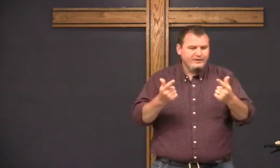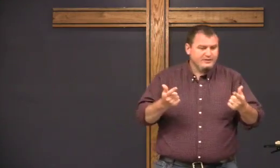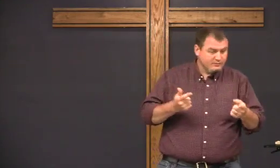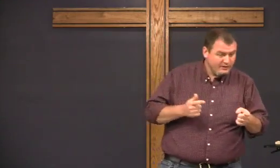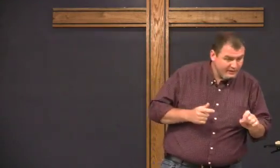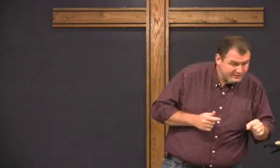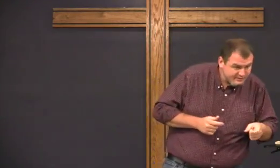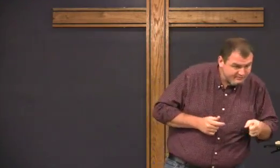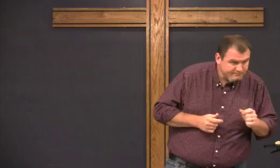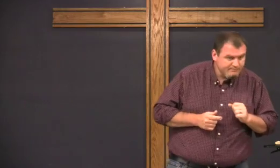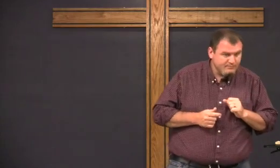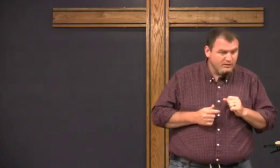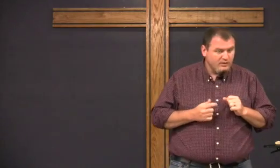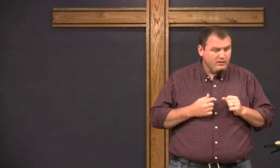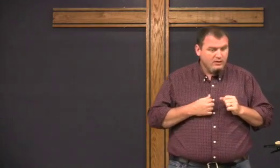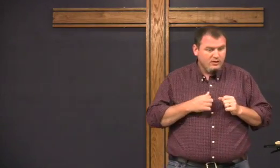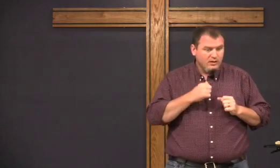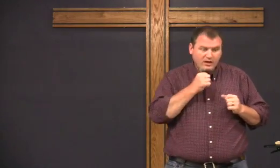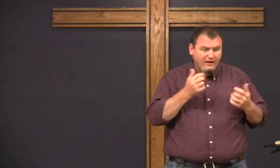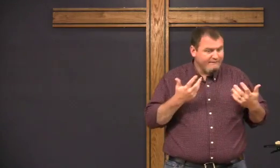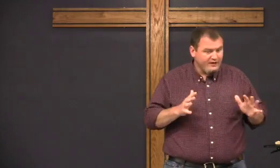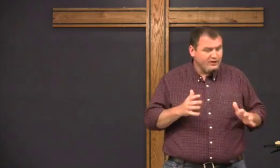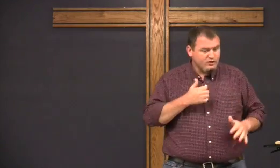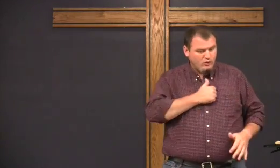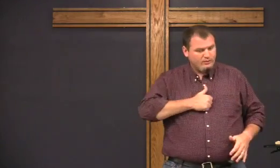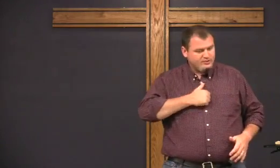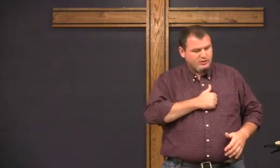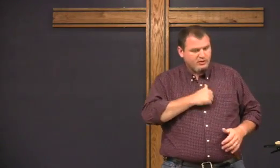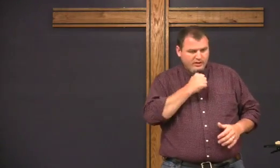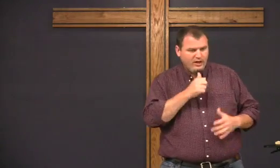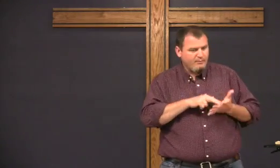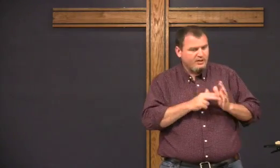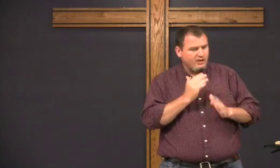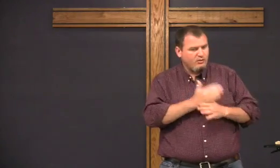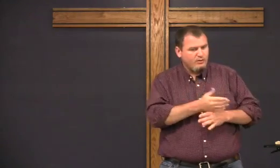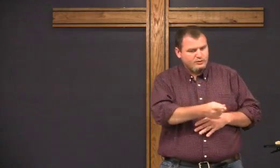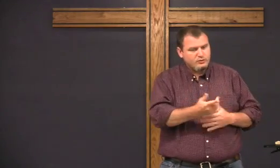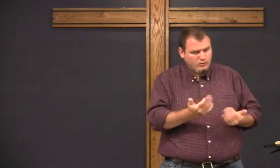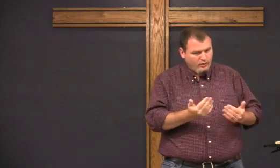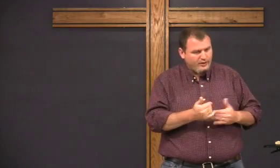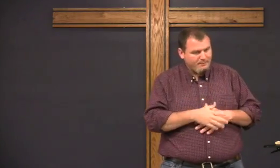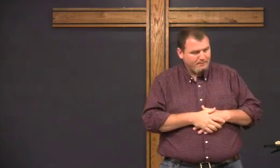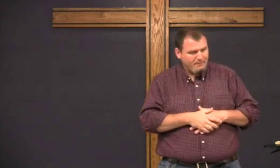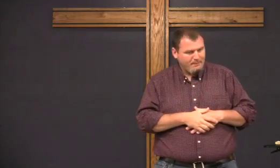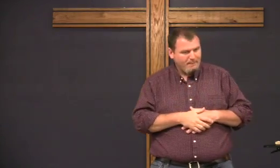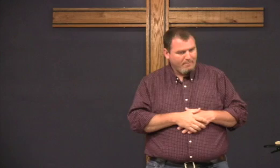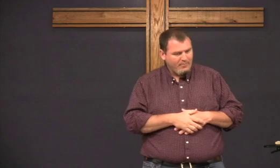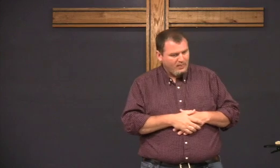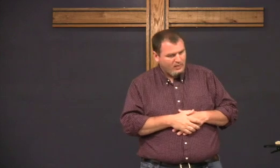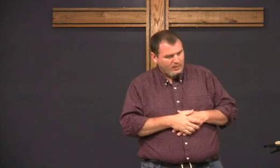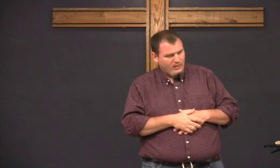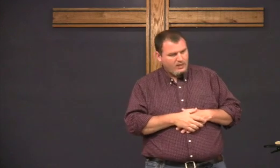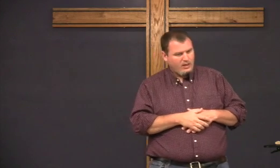us, yes. Not finished. Oh, I'm sorry. I not mean to interrupt you. Go